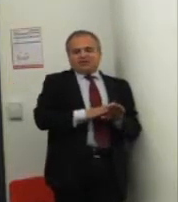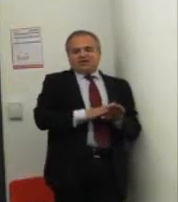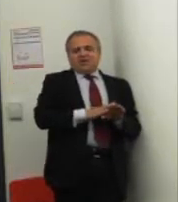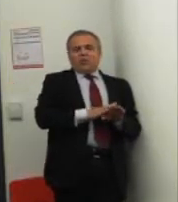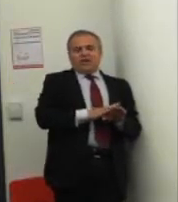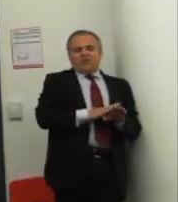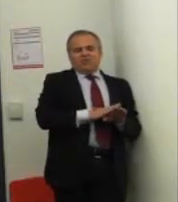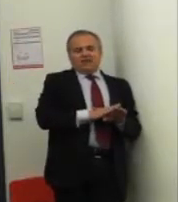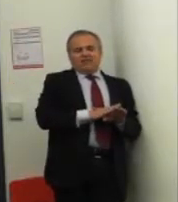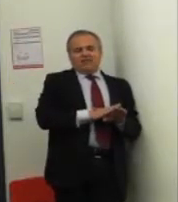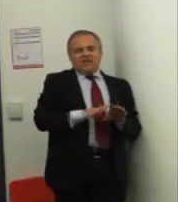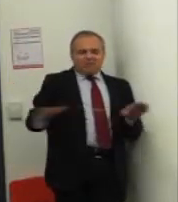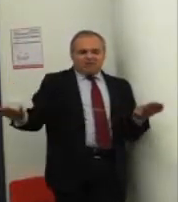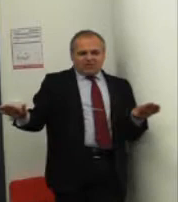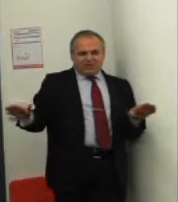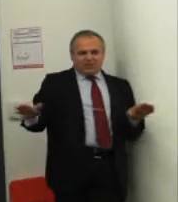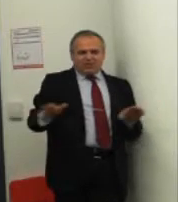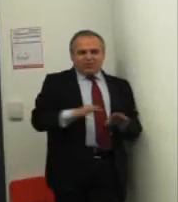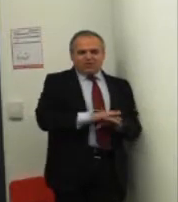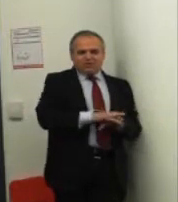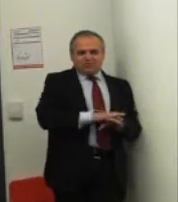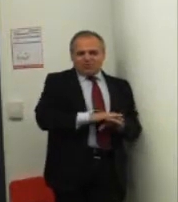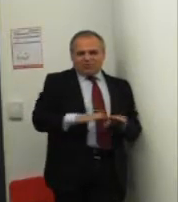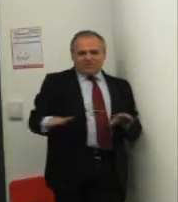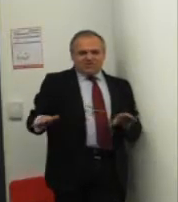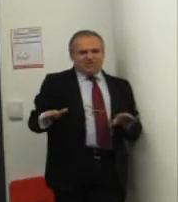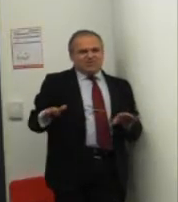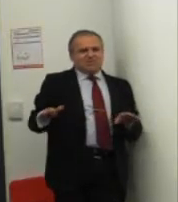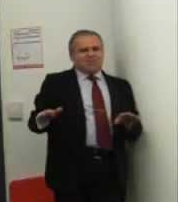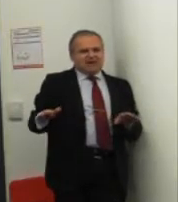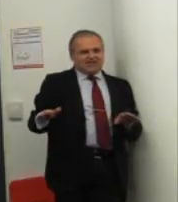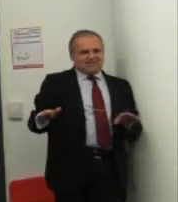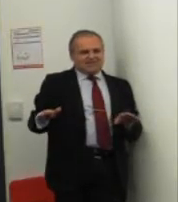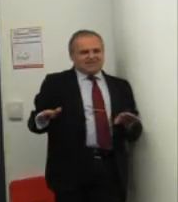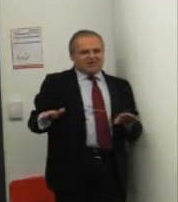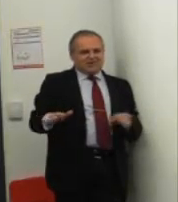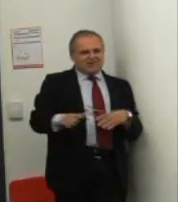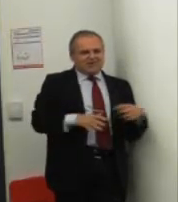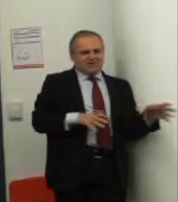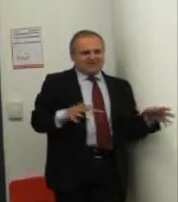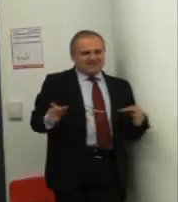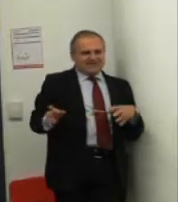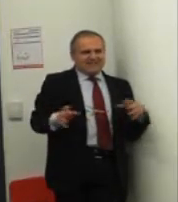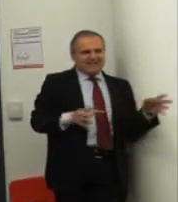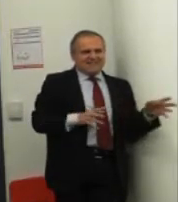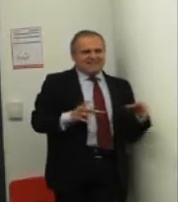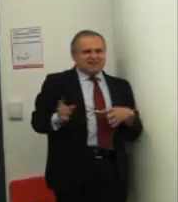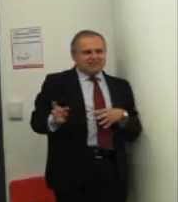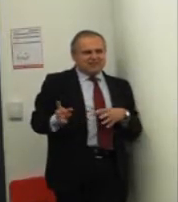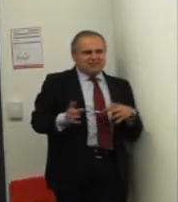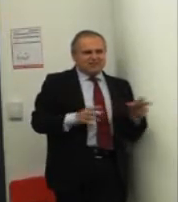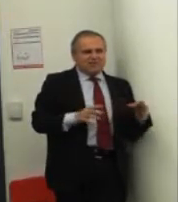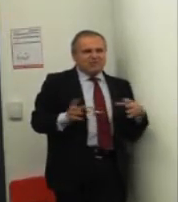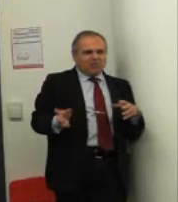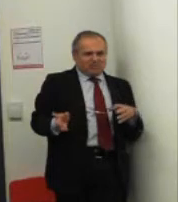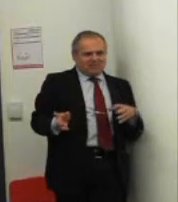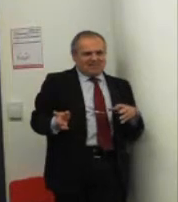where we have a number of things going on both in series and in pirates because babies filters analyze the image from different viewpoints